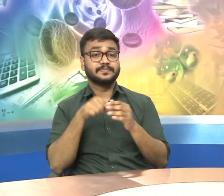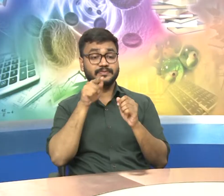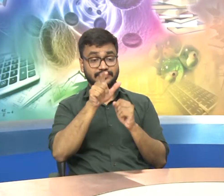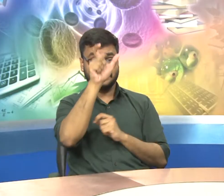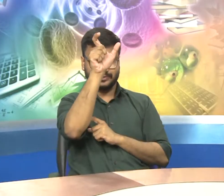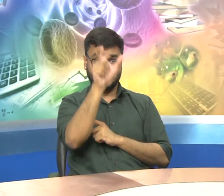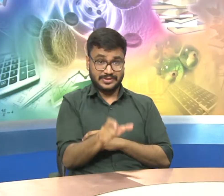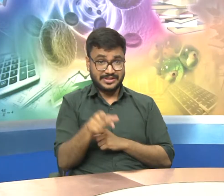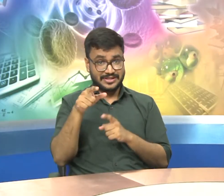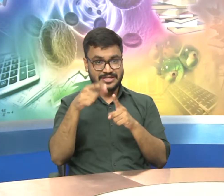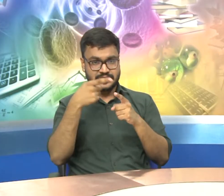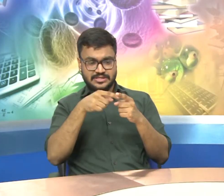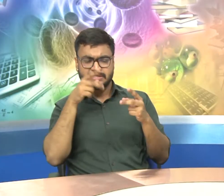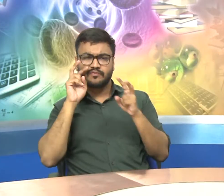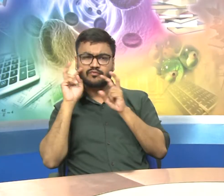Darwin's theory of evolution.